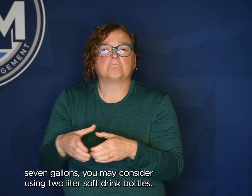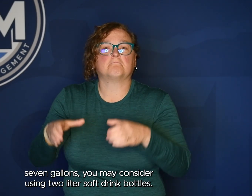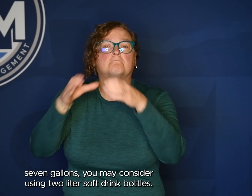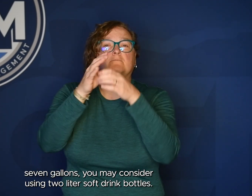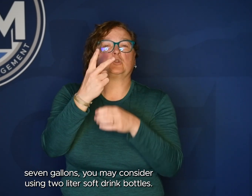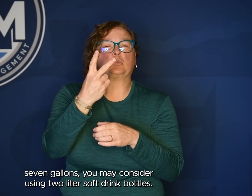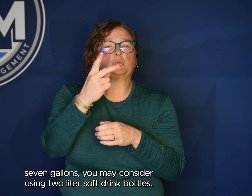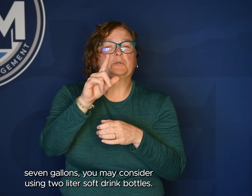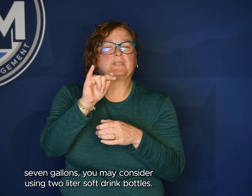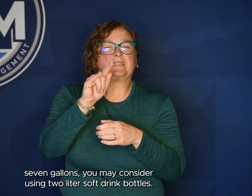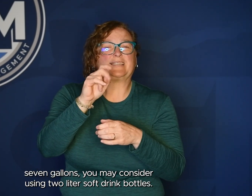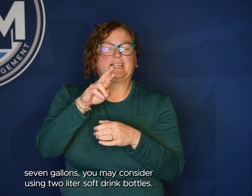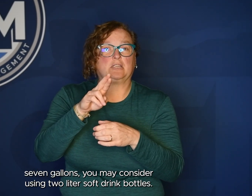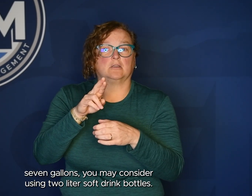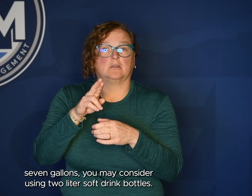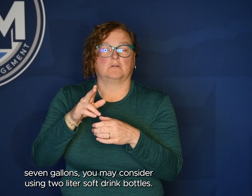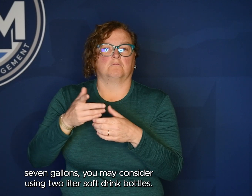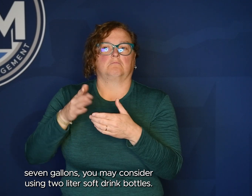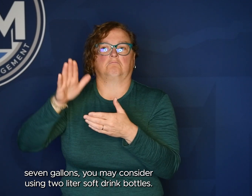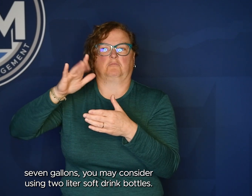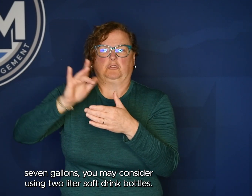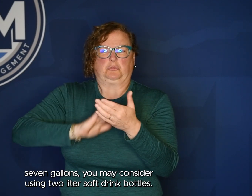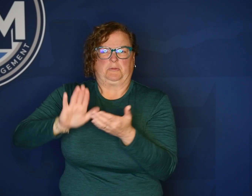consider using 2-liter soft drink bottles.